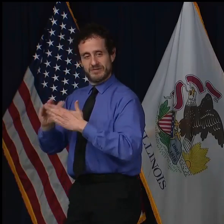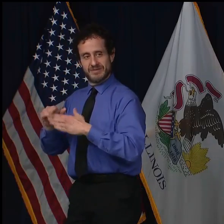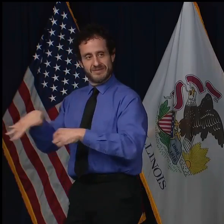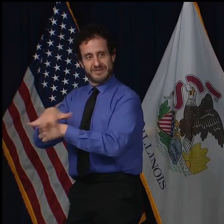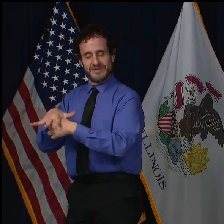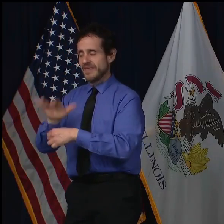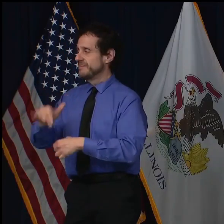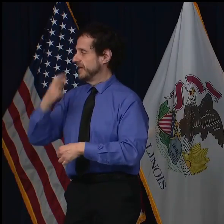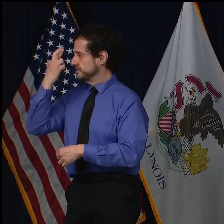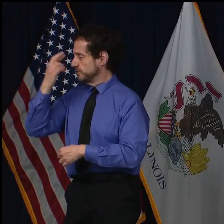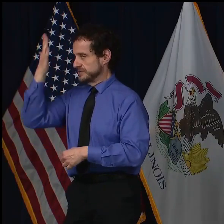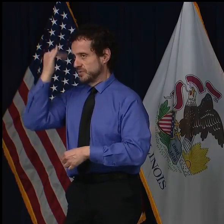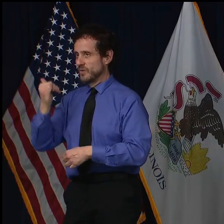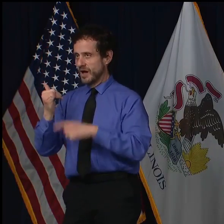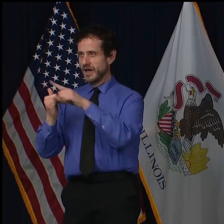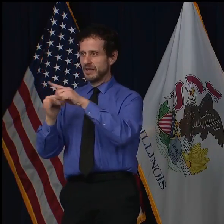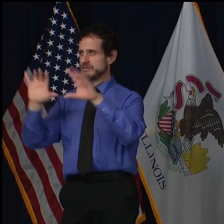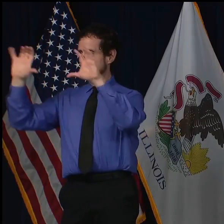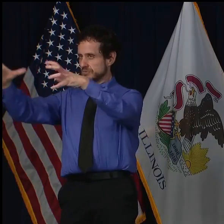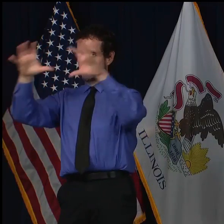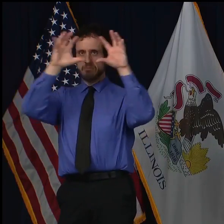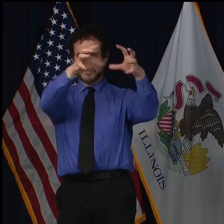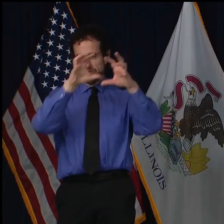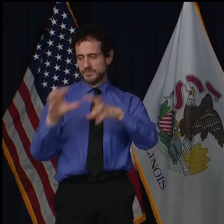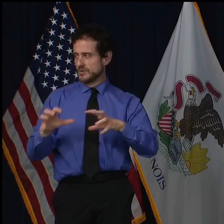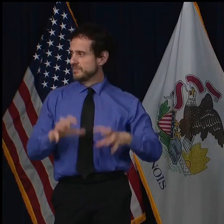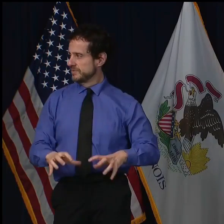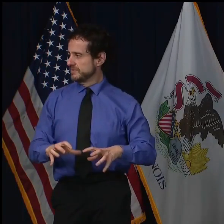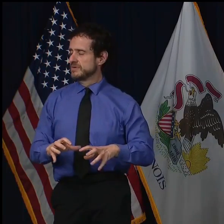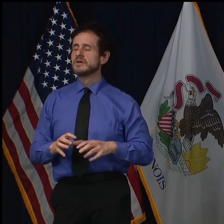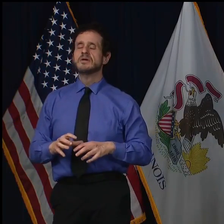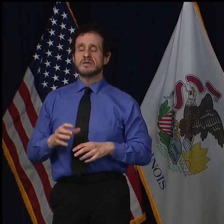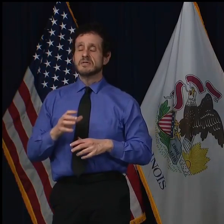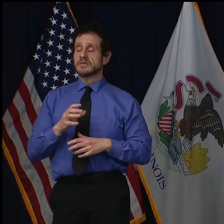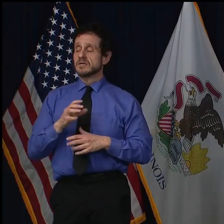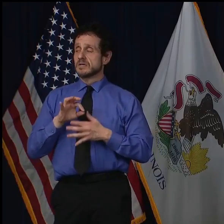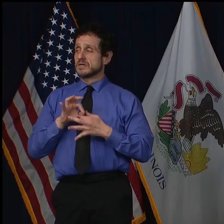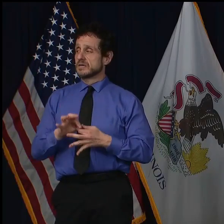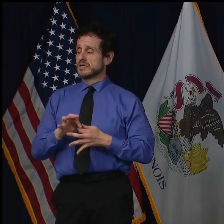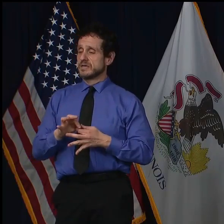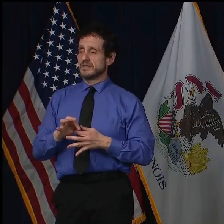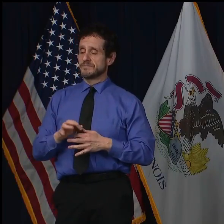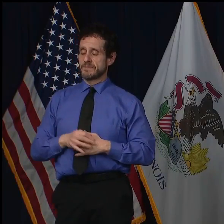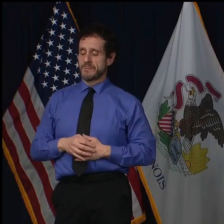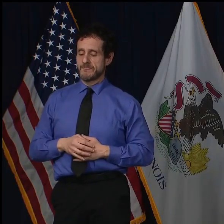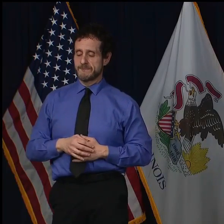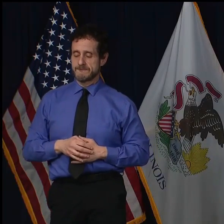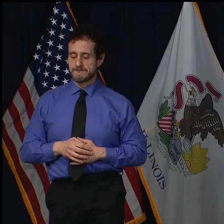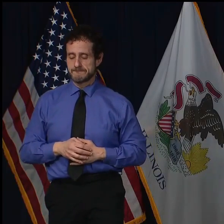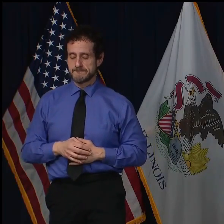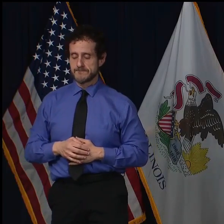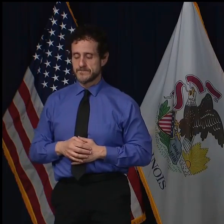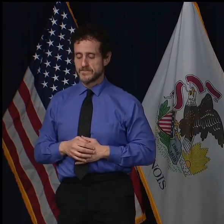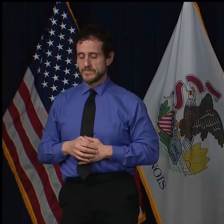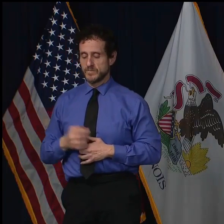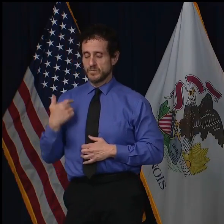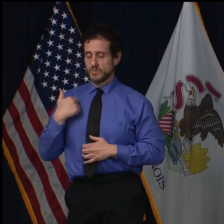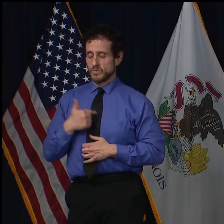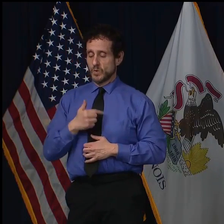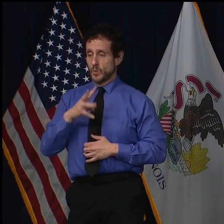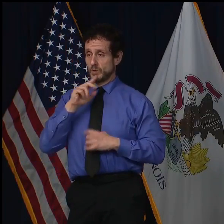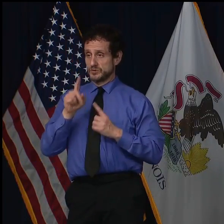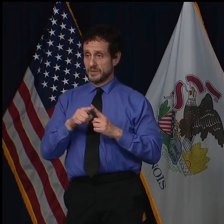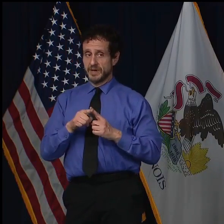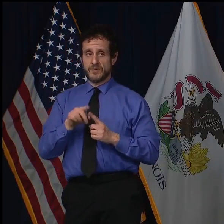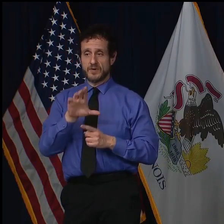one of the reasons why those counties are where they are. It has in part to do with the radius from